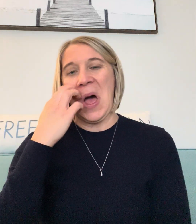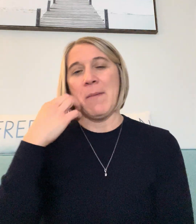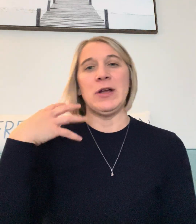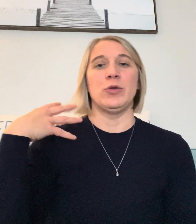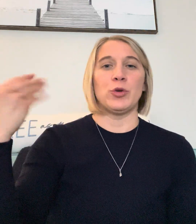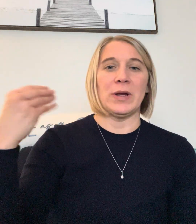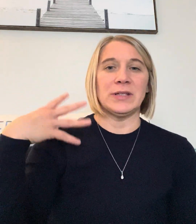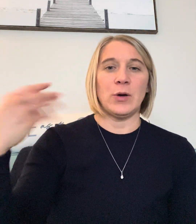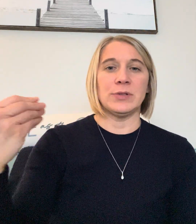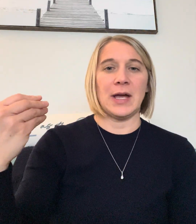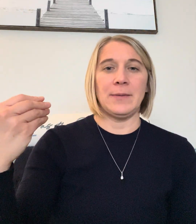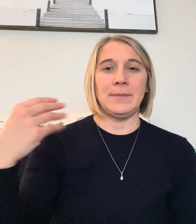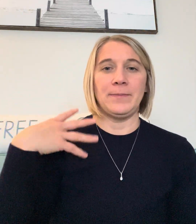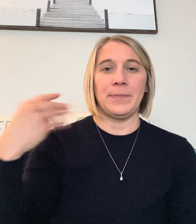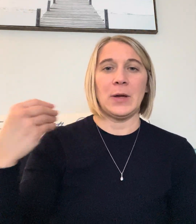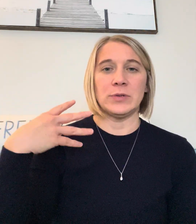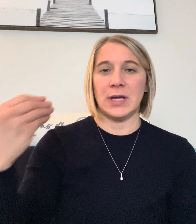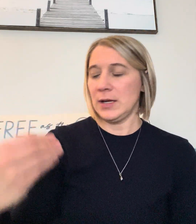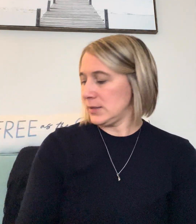I do it twice. Outside, it's a noun.